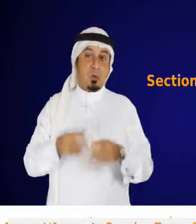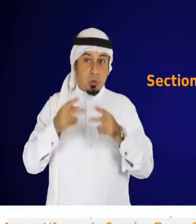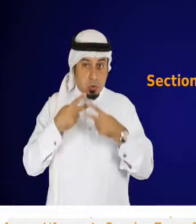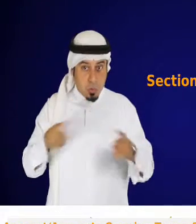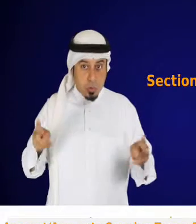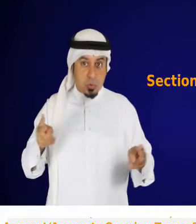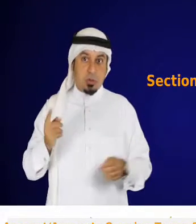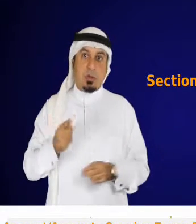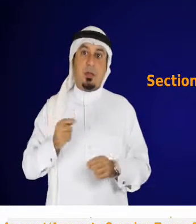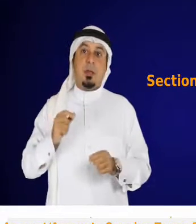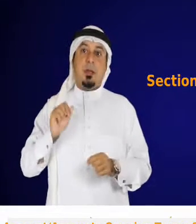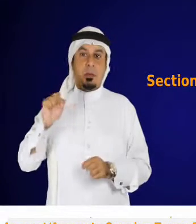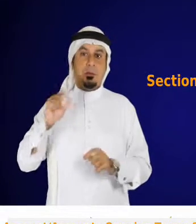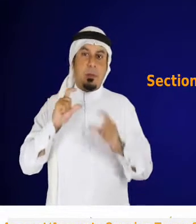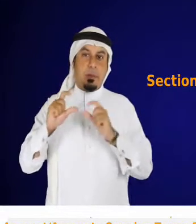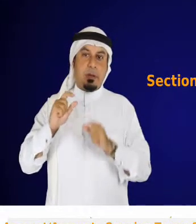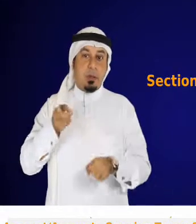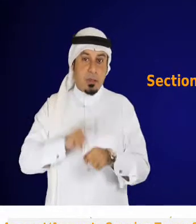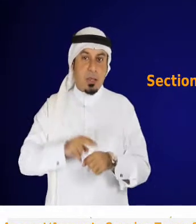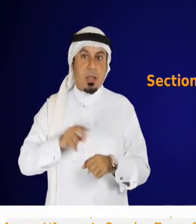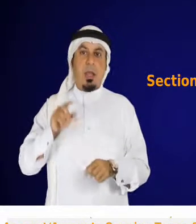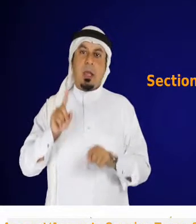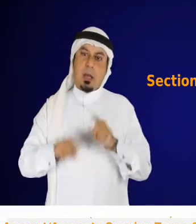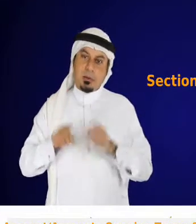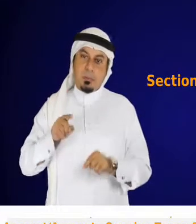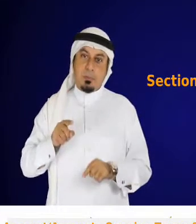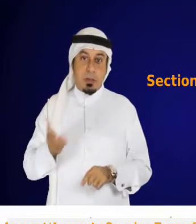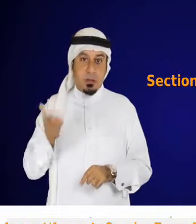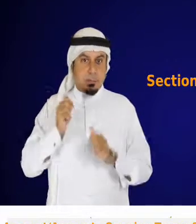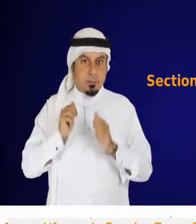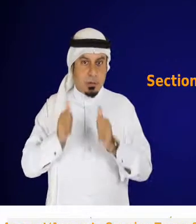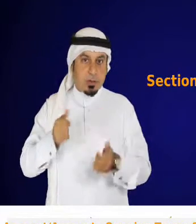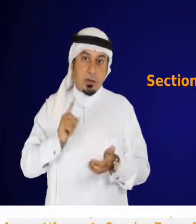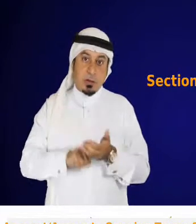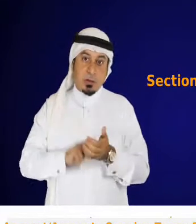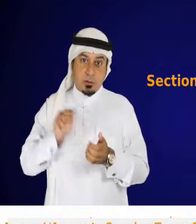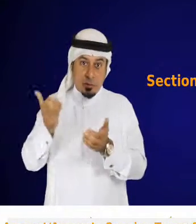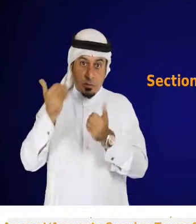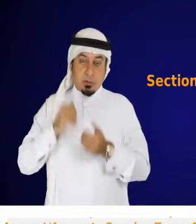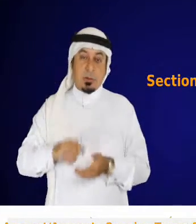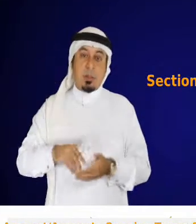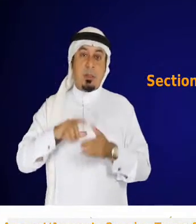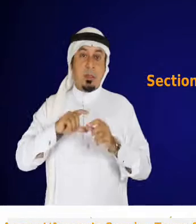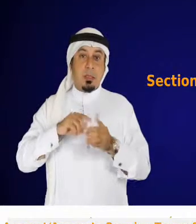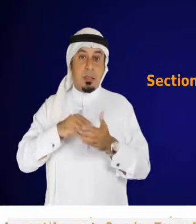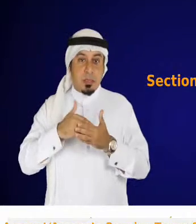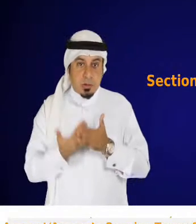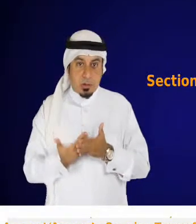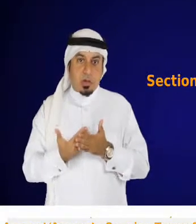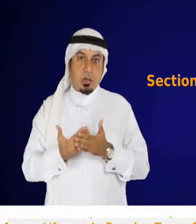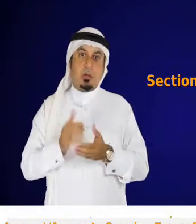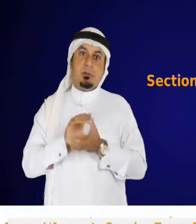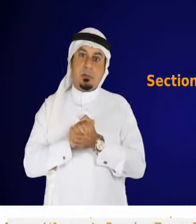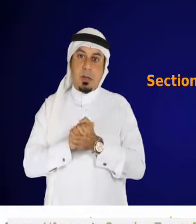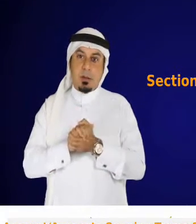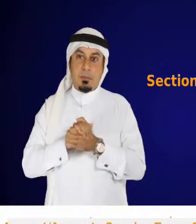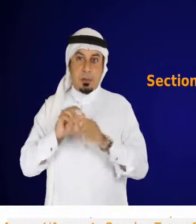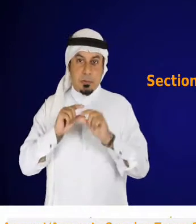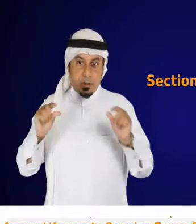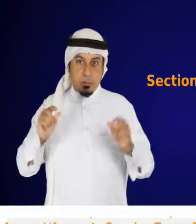Okay. 25. The bank may also, at its absolute direction, issue a checkbook if a checkbook is issued. The account holder